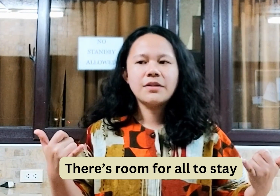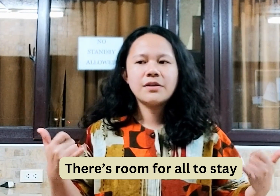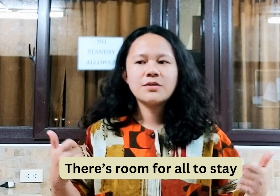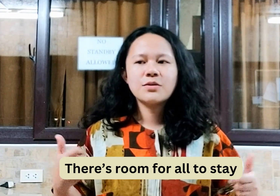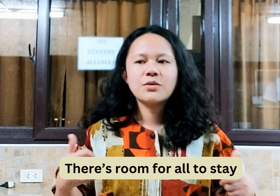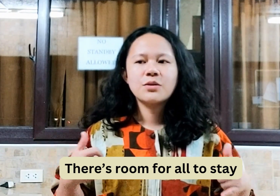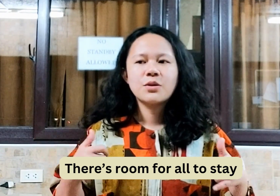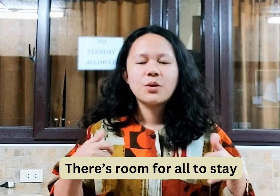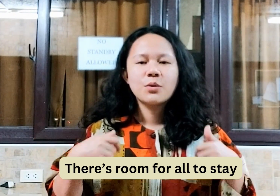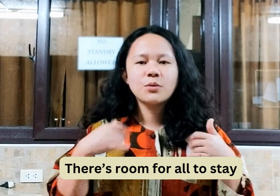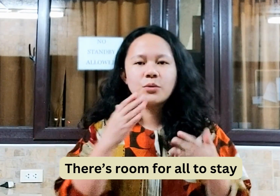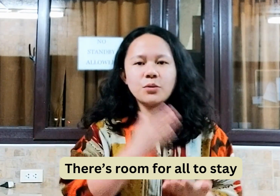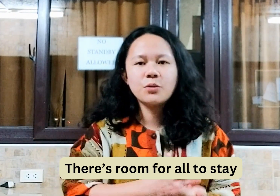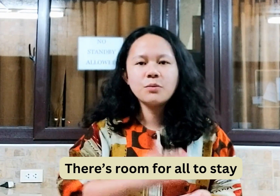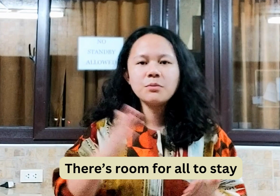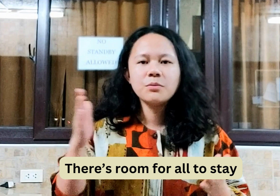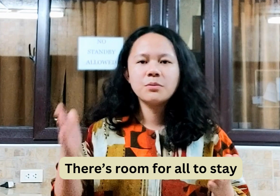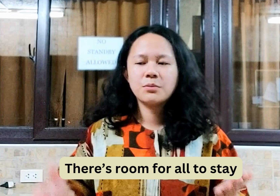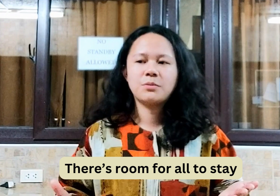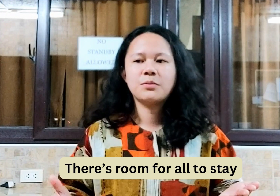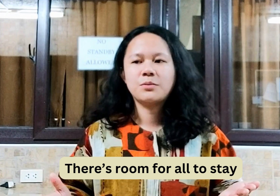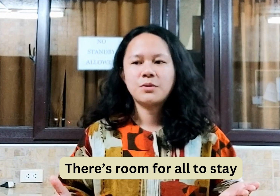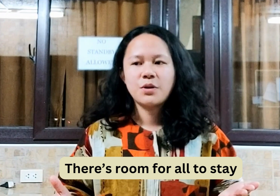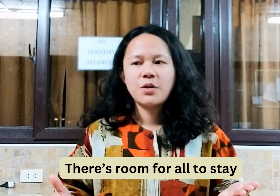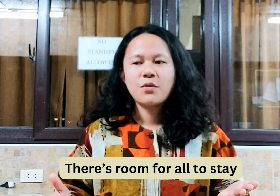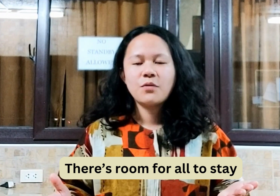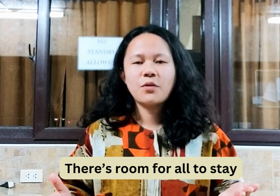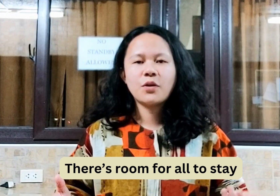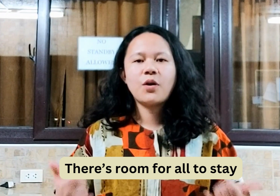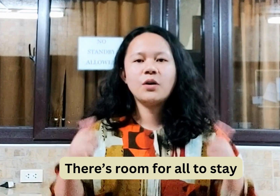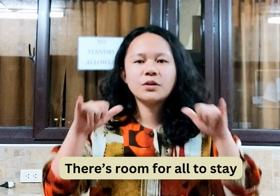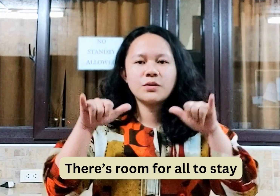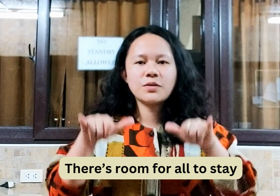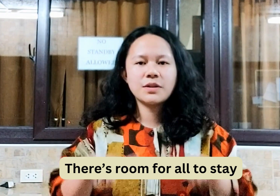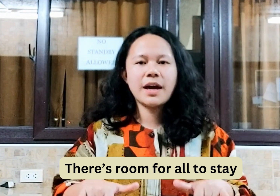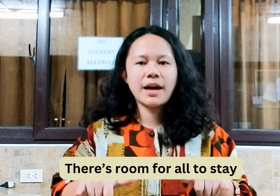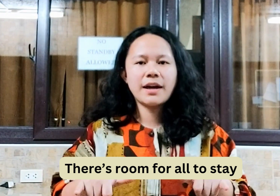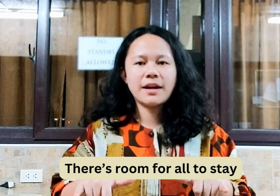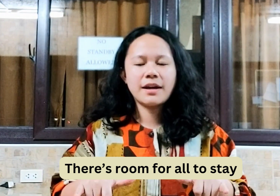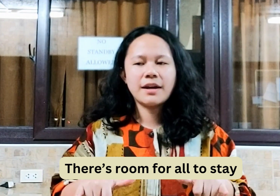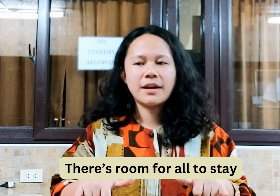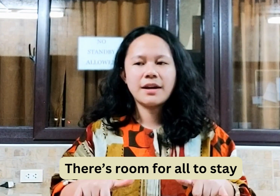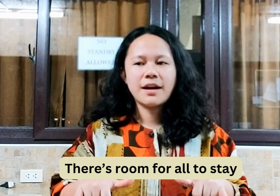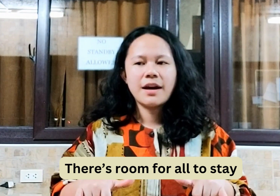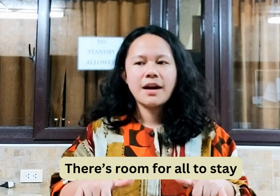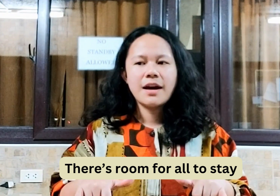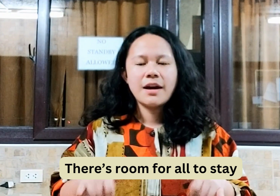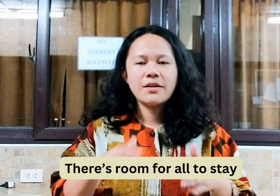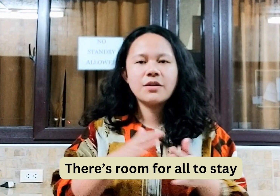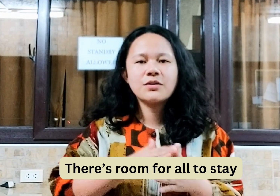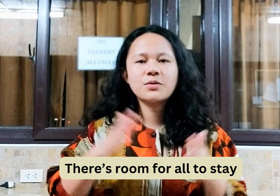There's room for all to stay. There's